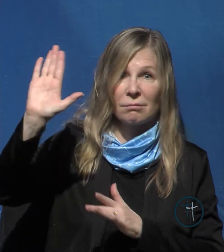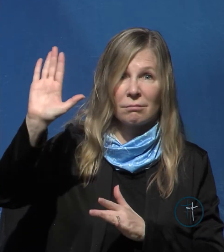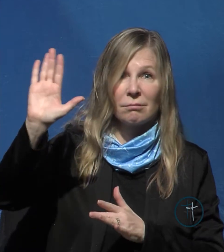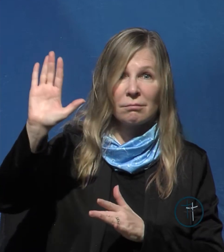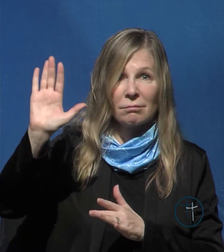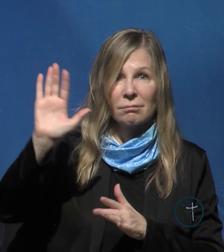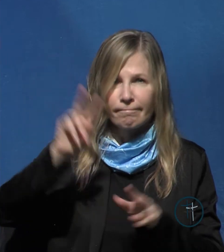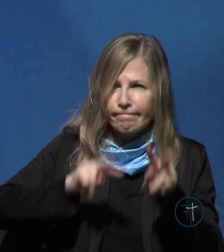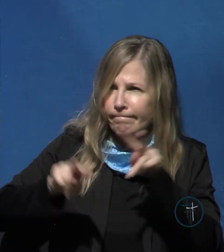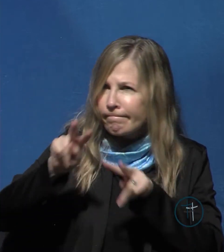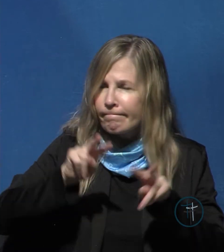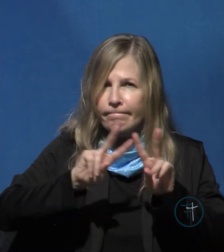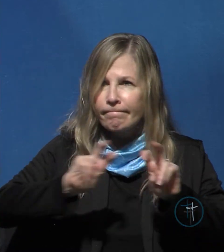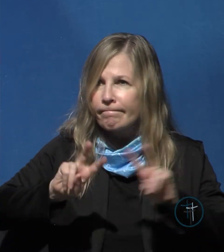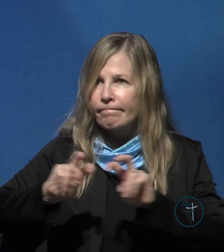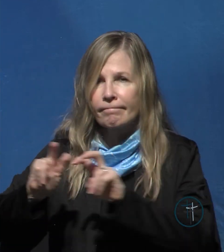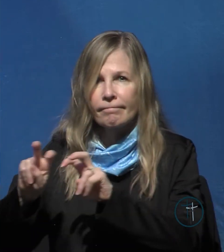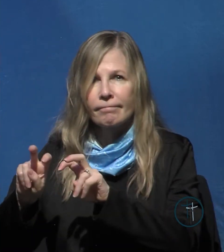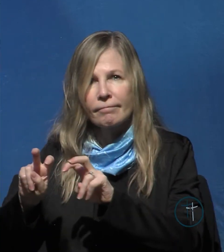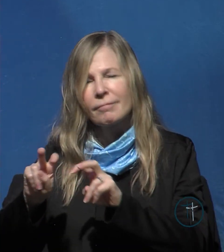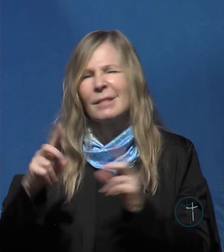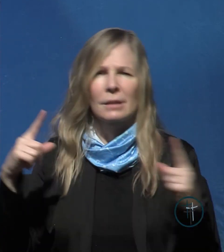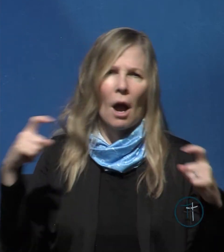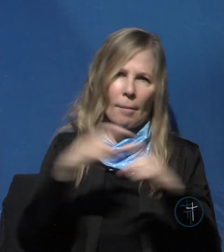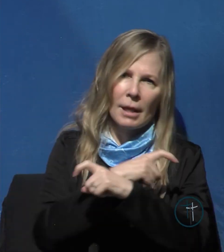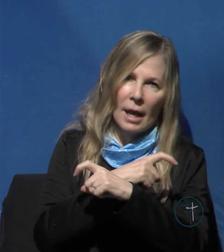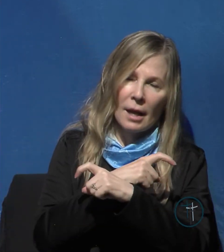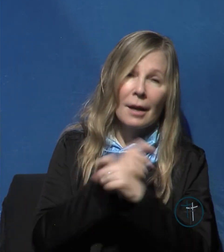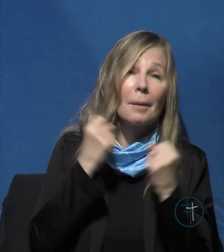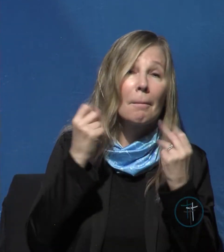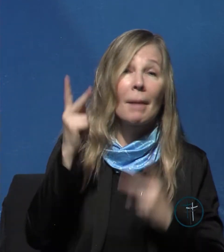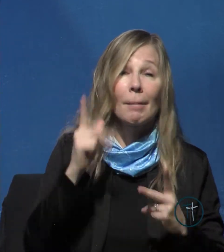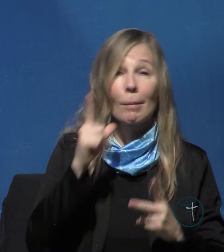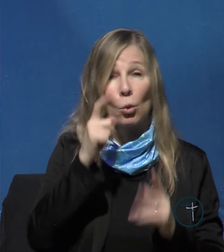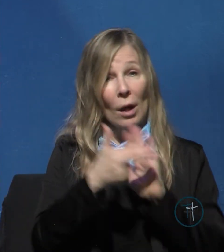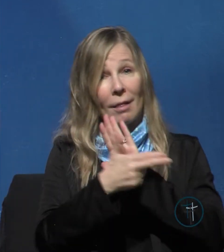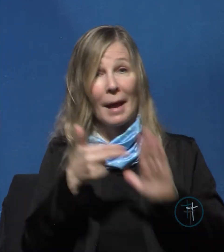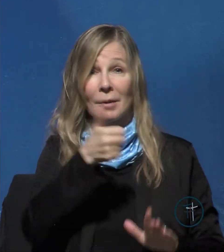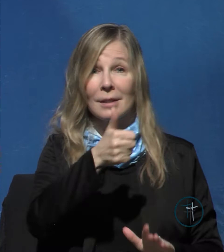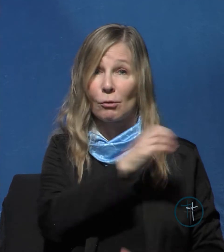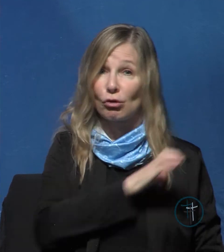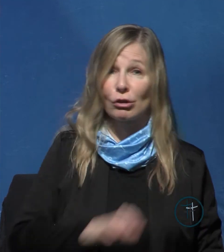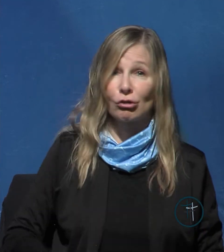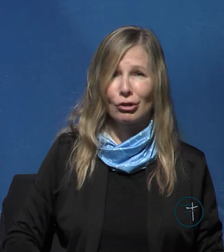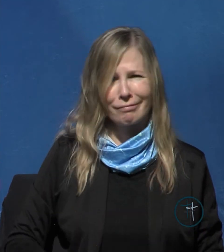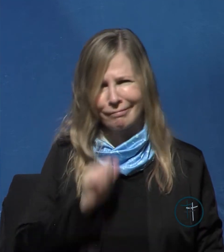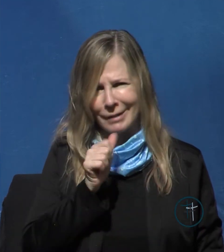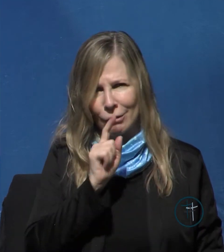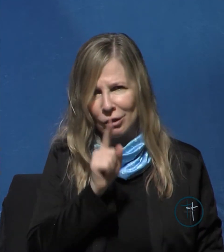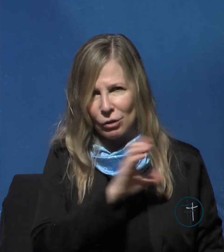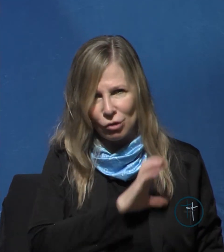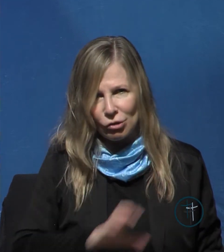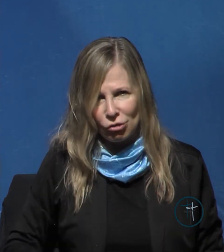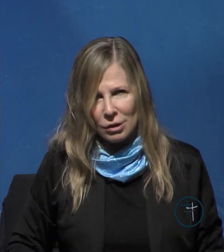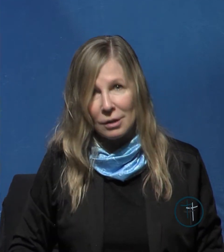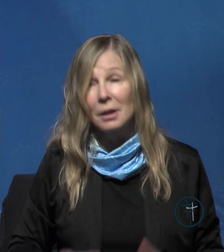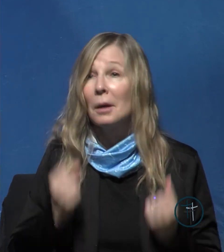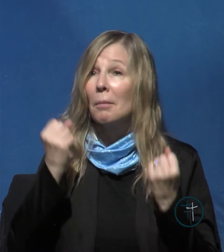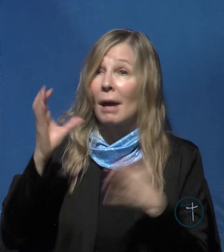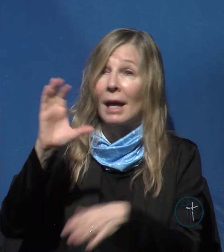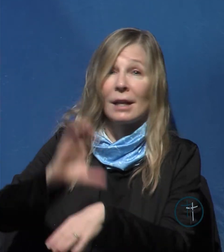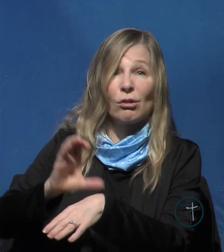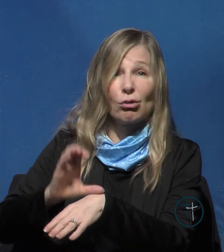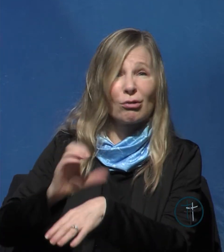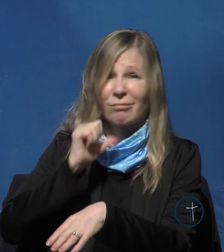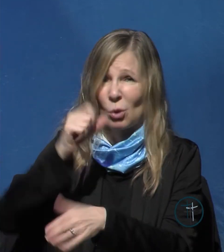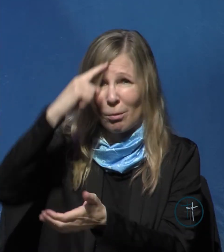Now, this is complicated because a lot of people who call themselves Christians aren't Christians. A lot of churches don't actually believe in the